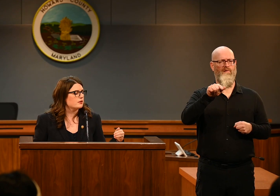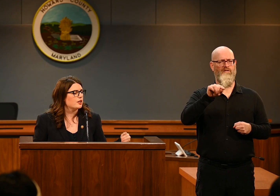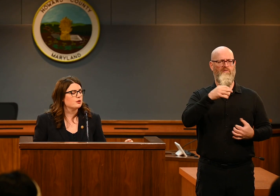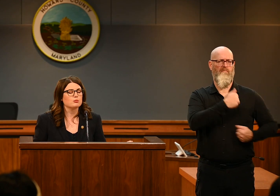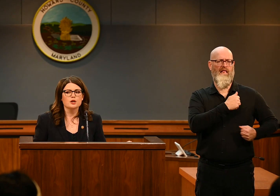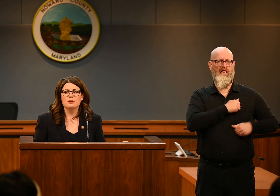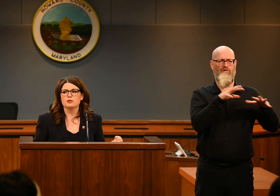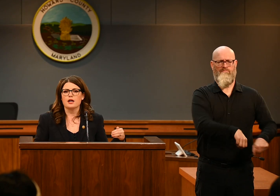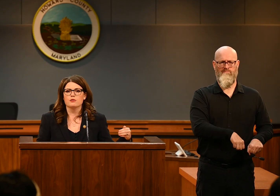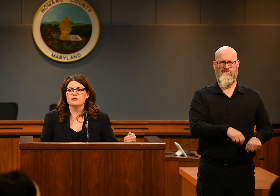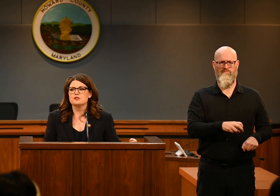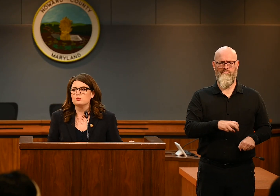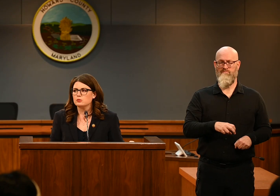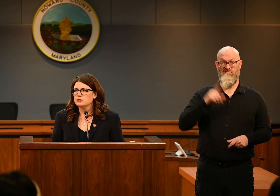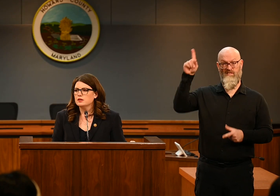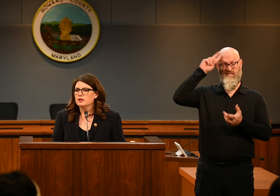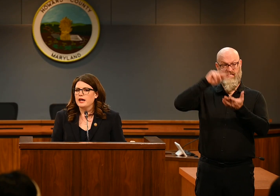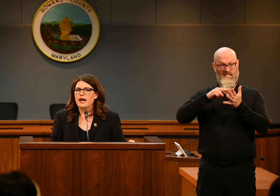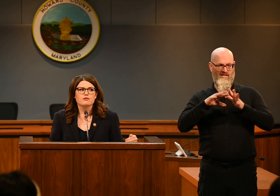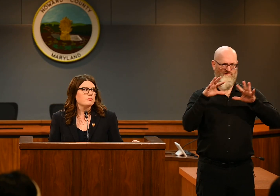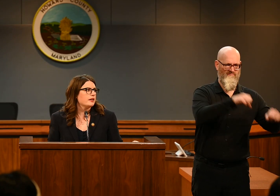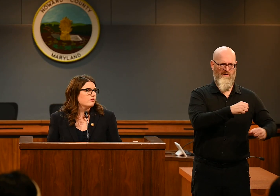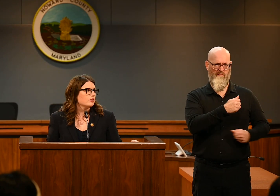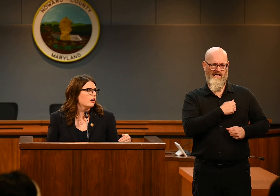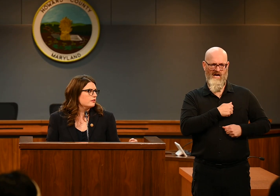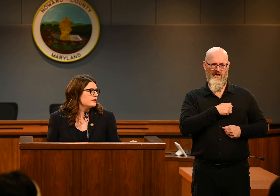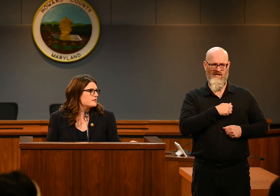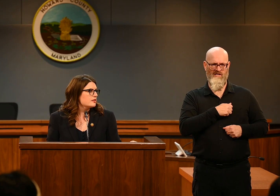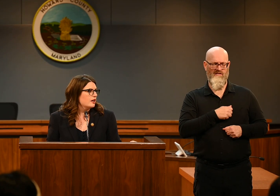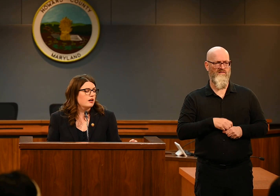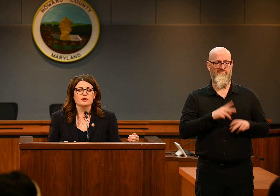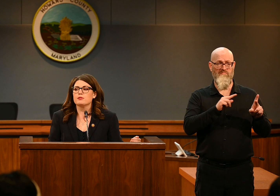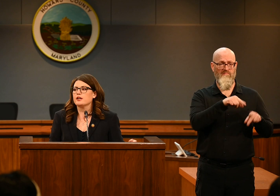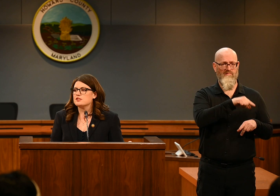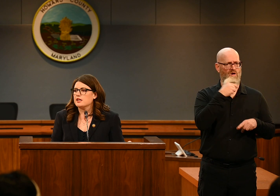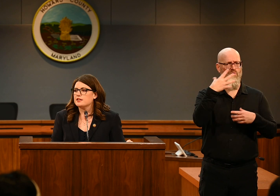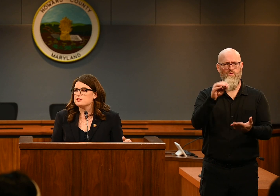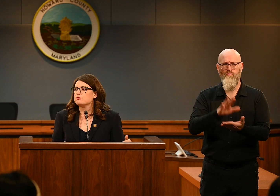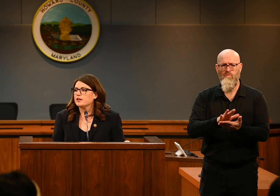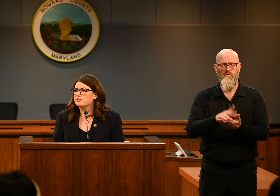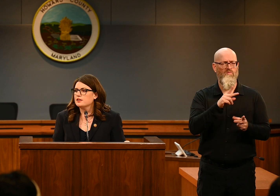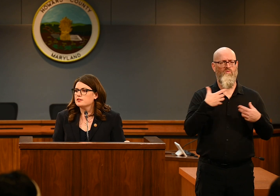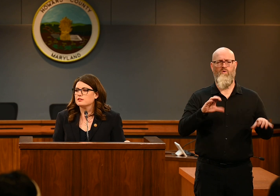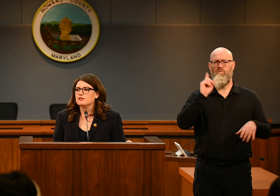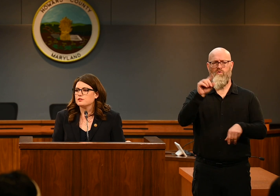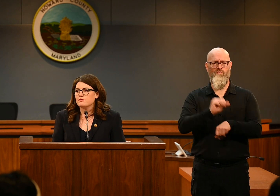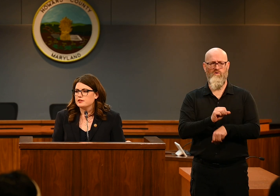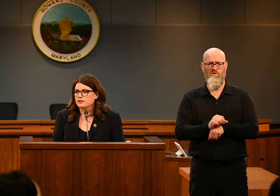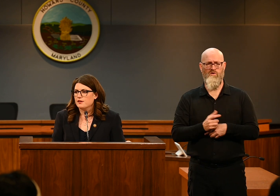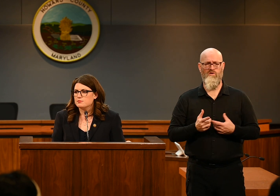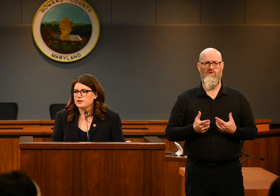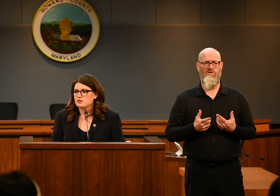communities. People are not going to work. People are not going to school. Everybody, regardless of their immigration status, is afraid to live